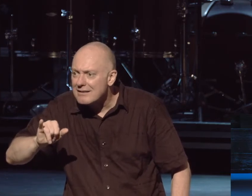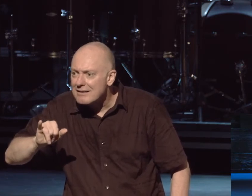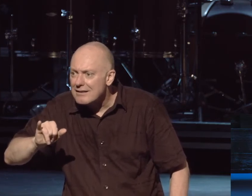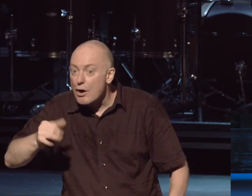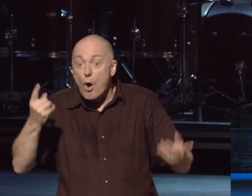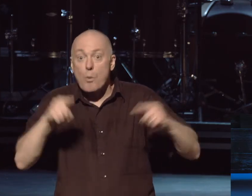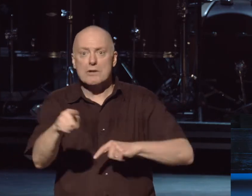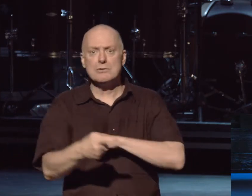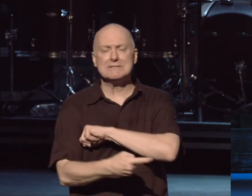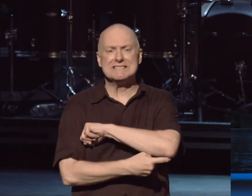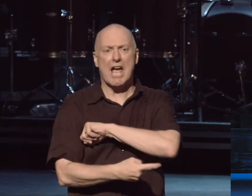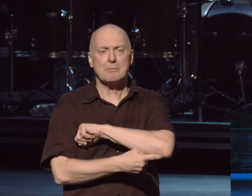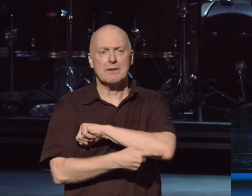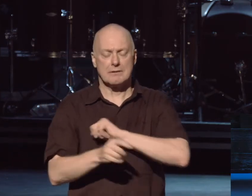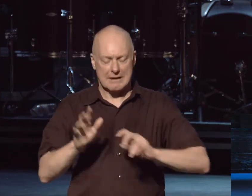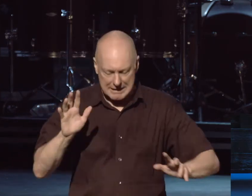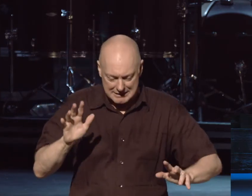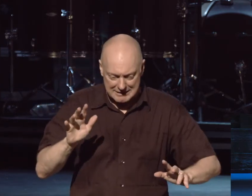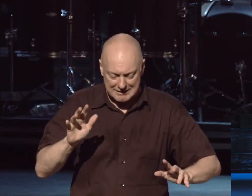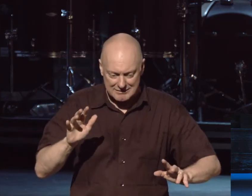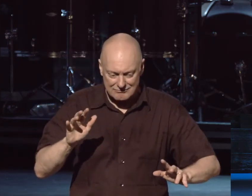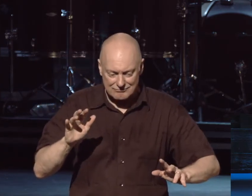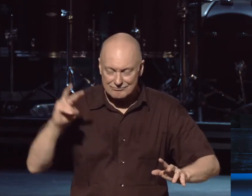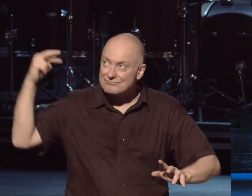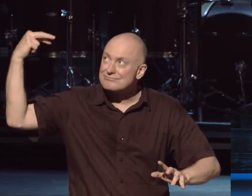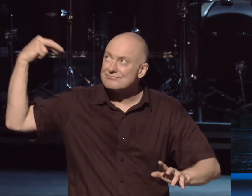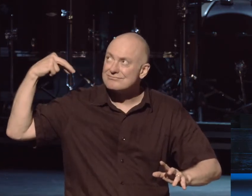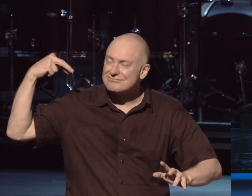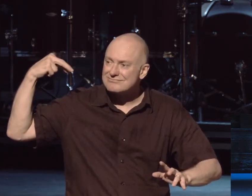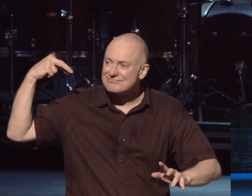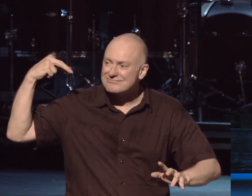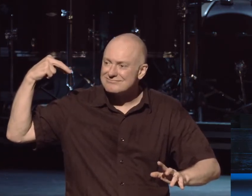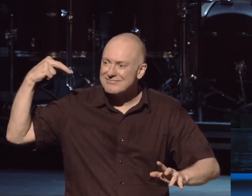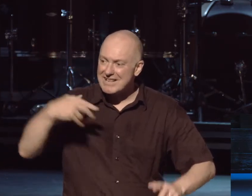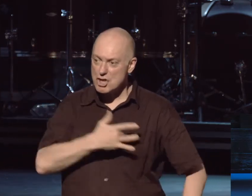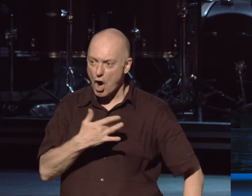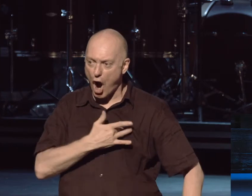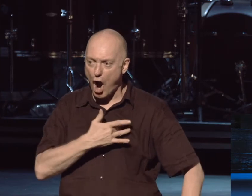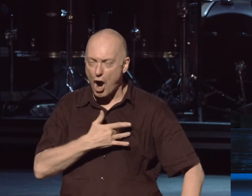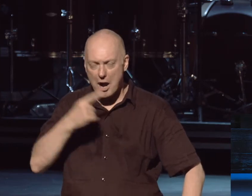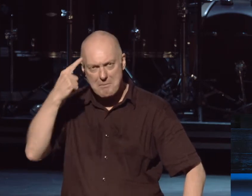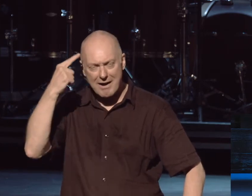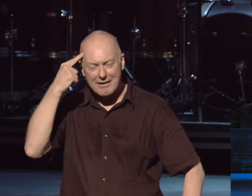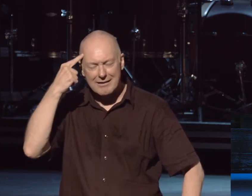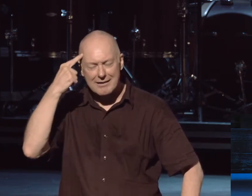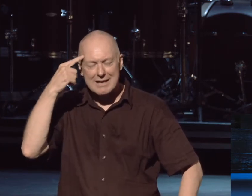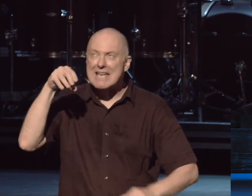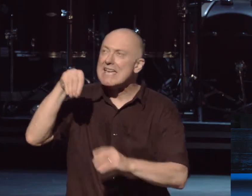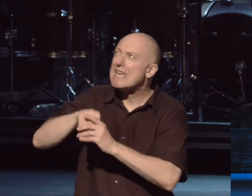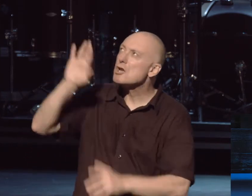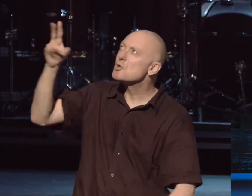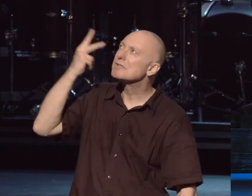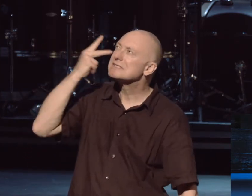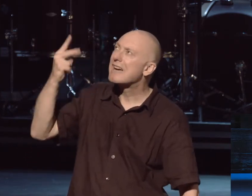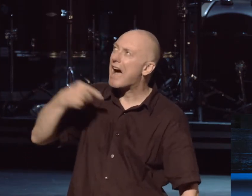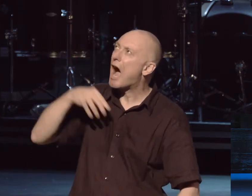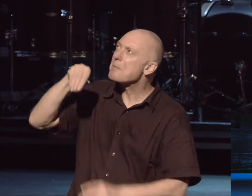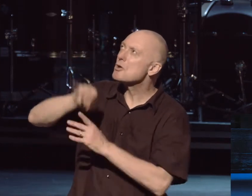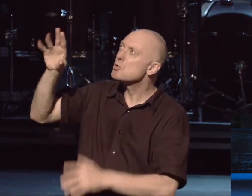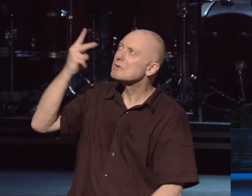tempted to do something you should not do, that you would hear in your heart and mind, in your sight, oh God.